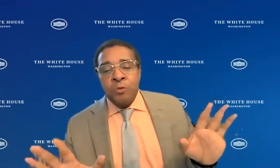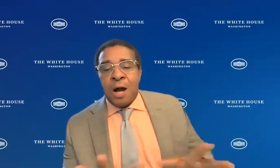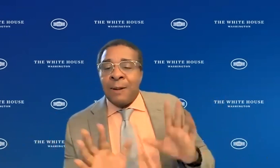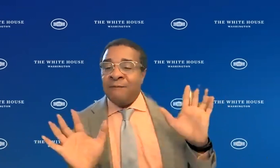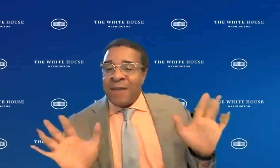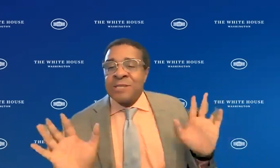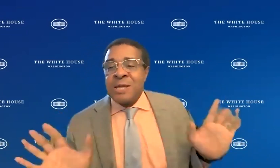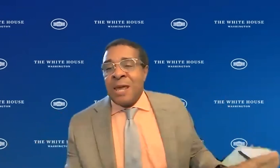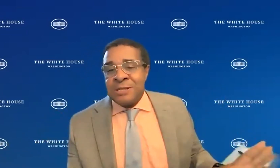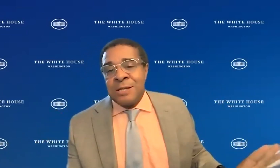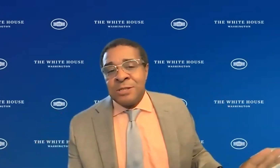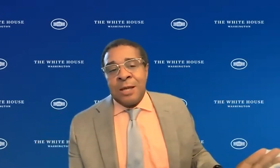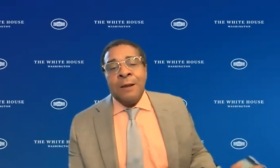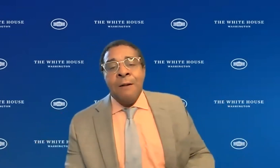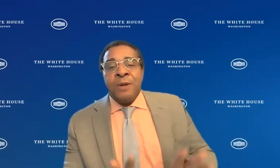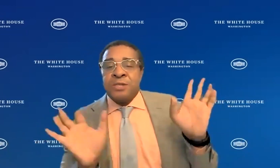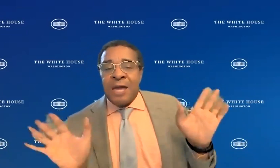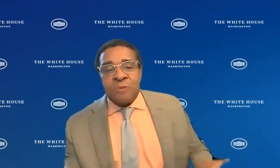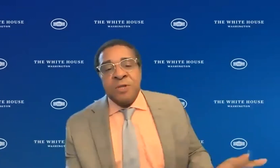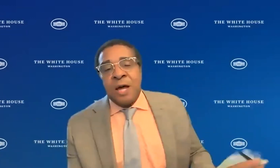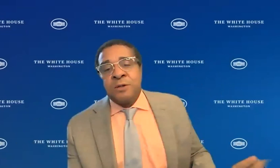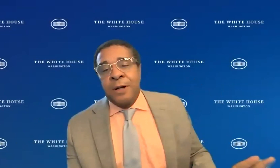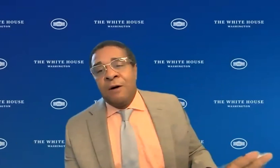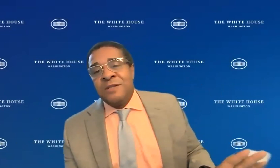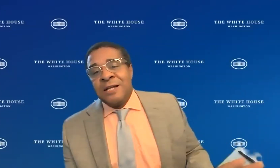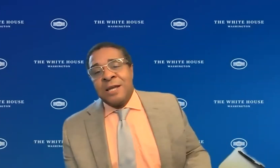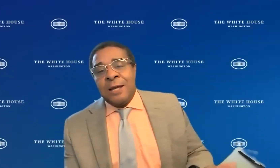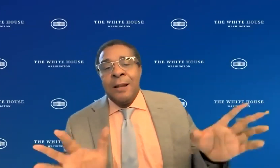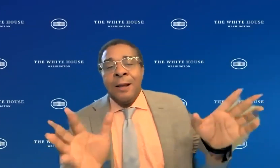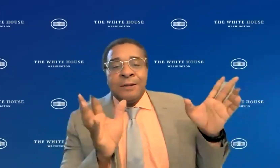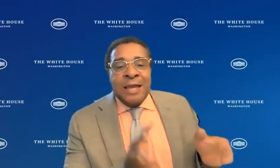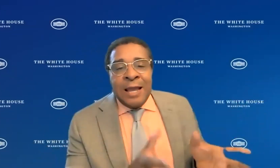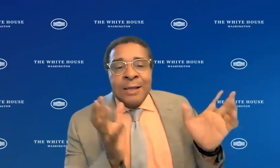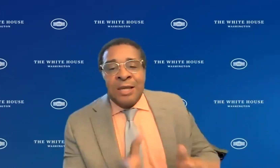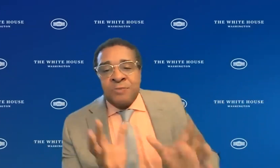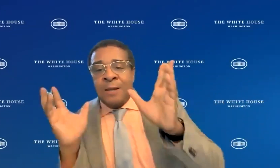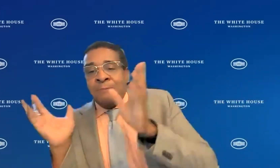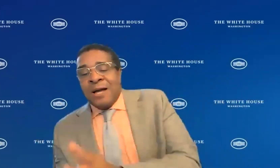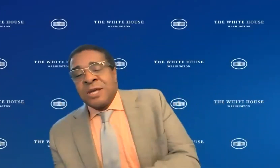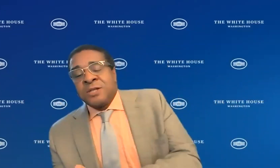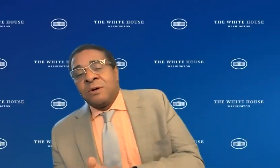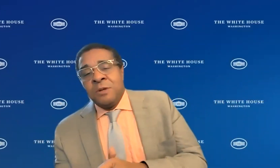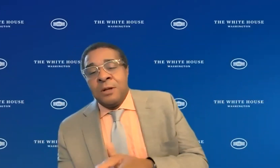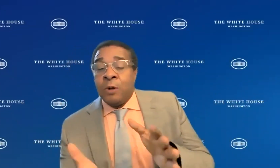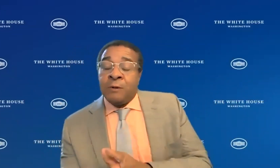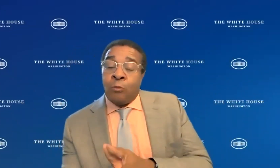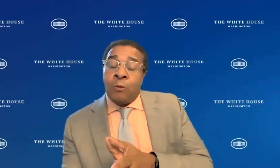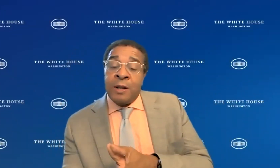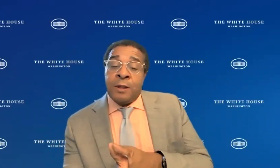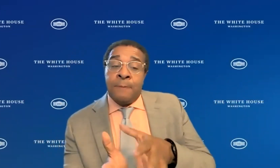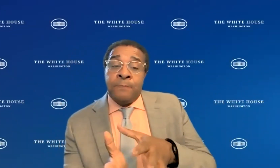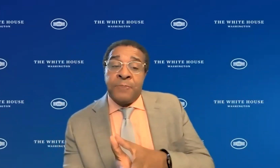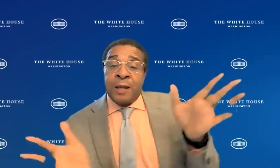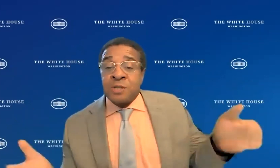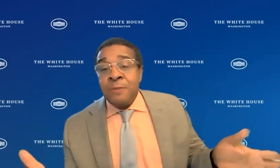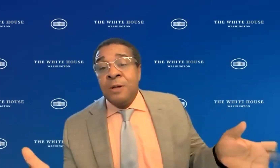people who talk about vaccine hesitancy, because as we saw during COVID-19, the gay and lesbian and bisexual community were